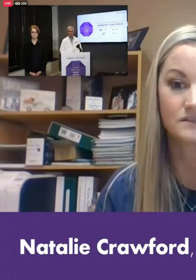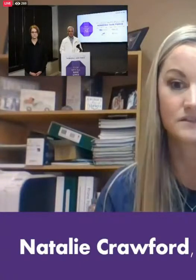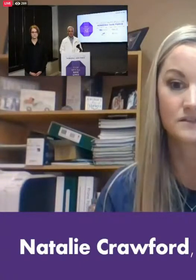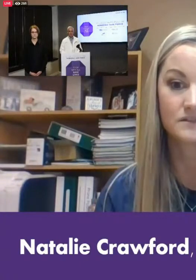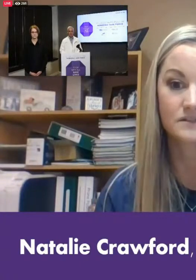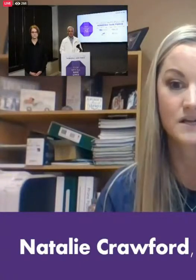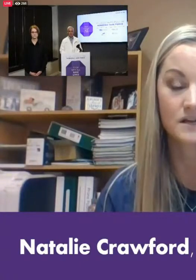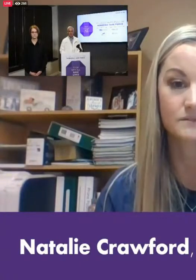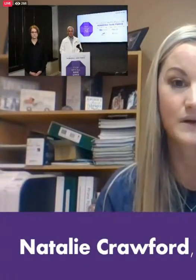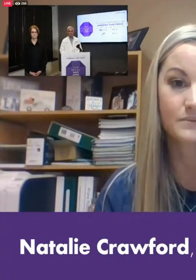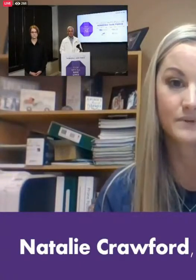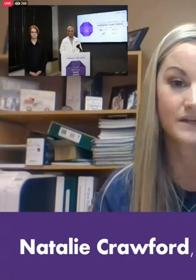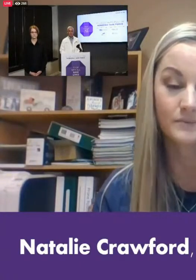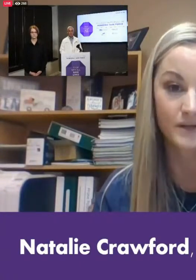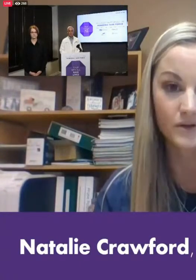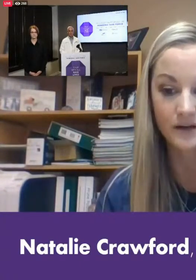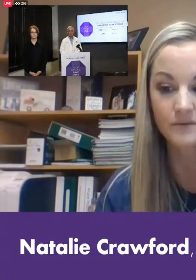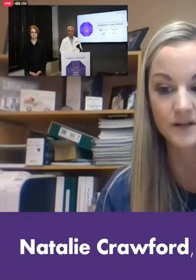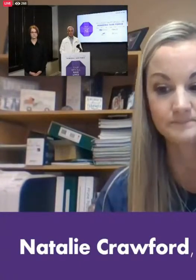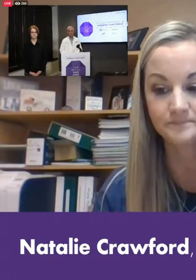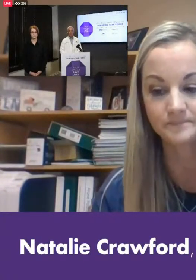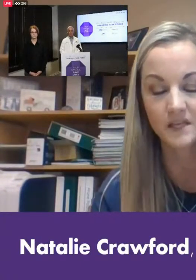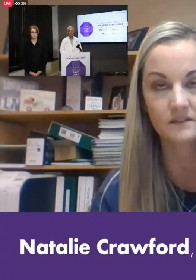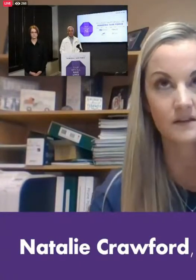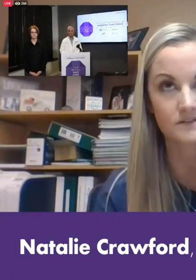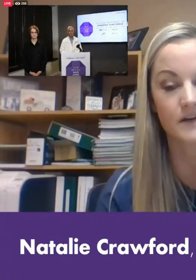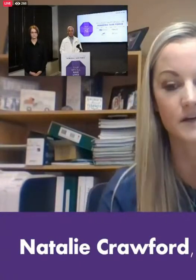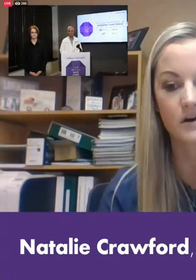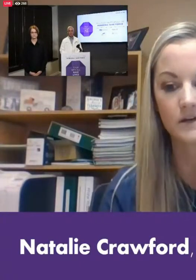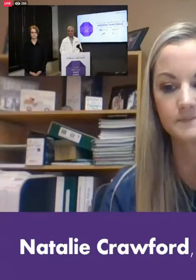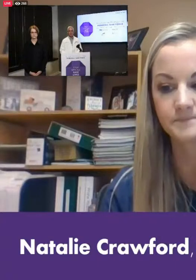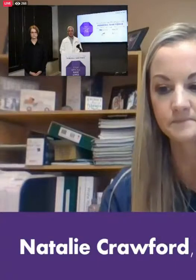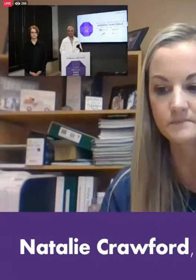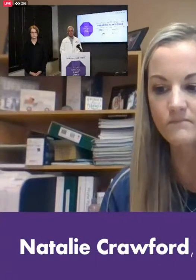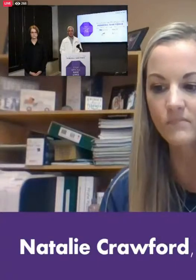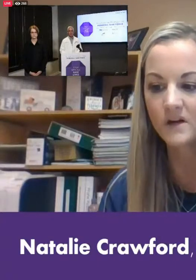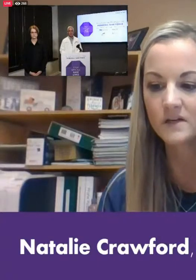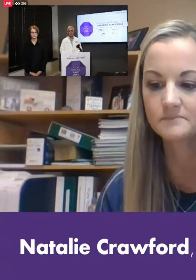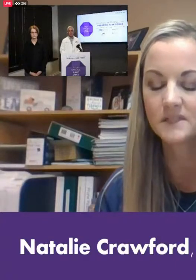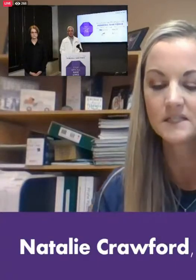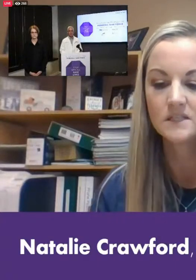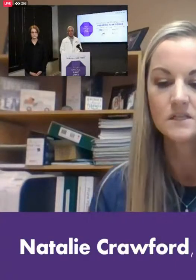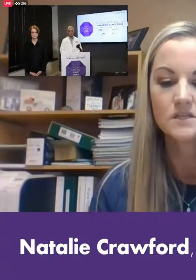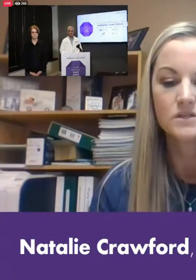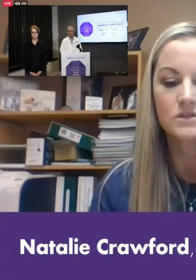that it's not probably going to be a good outcome. And that's very hard.